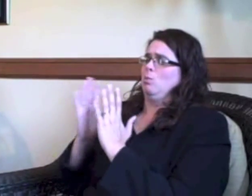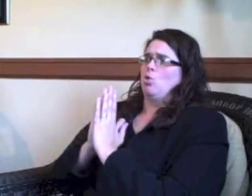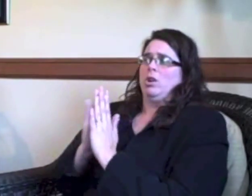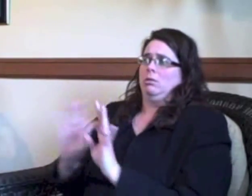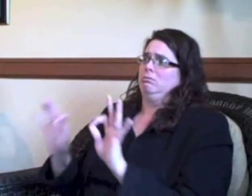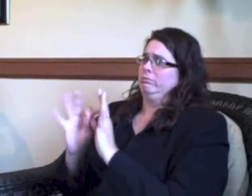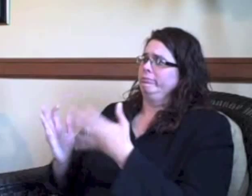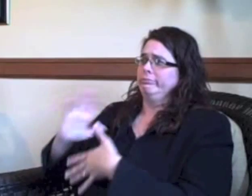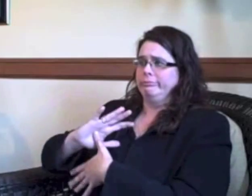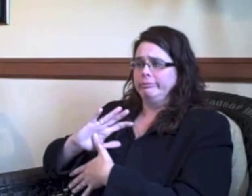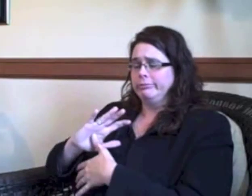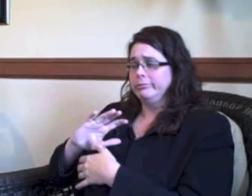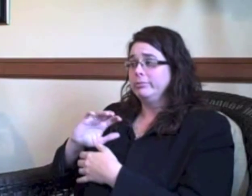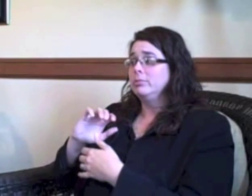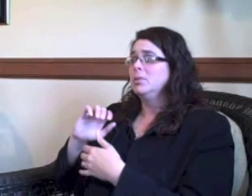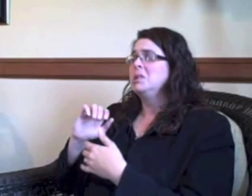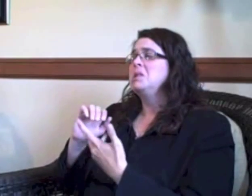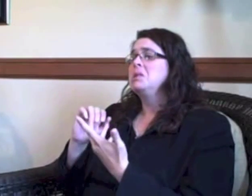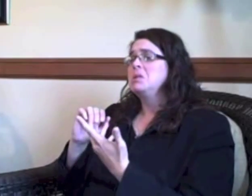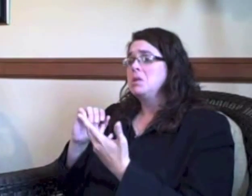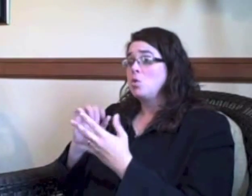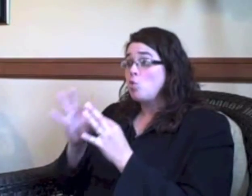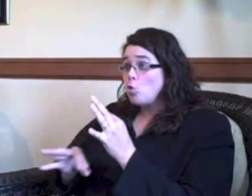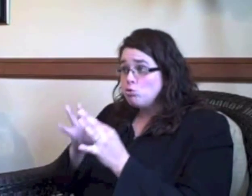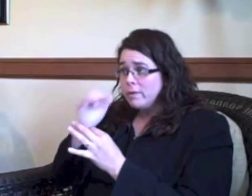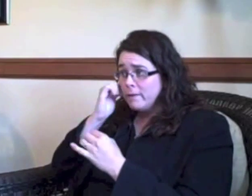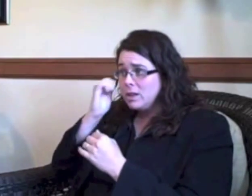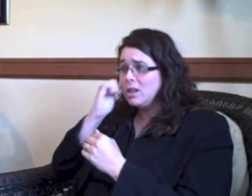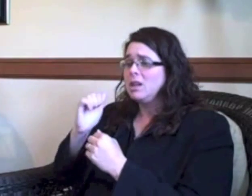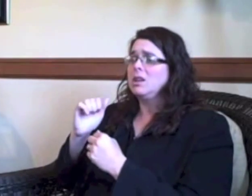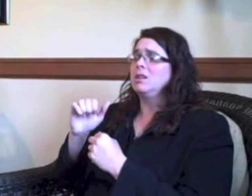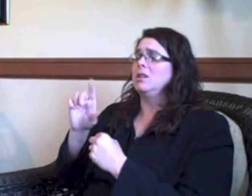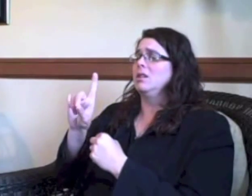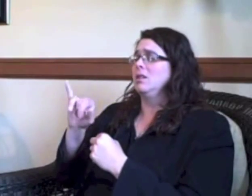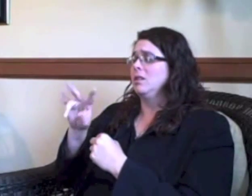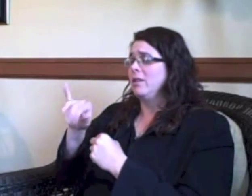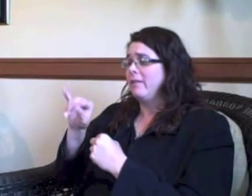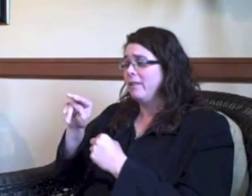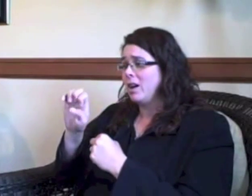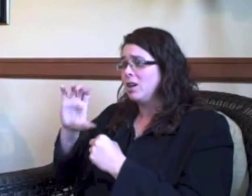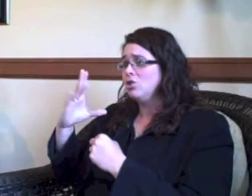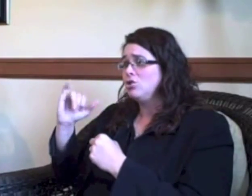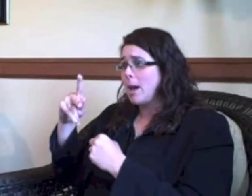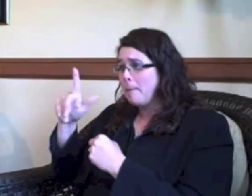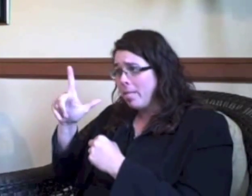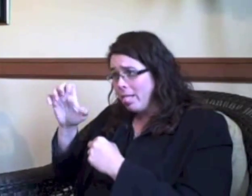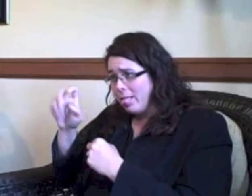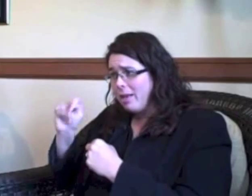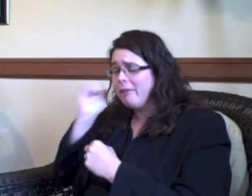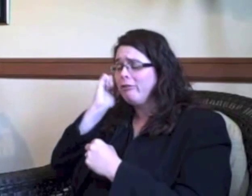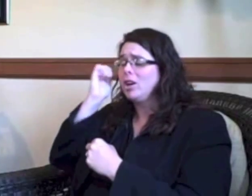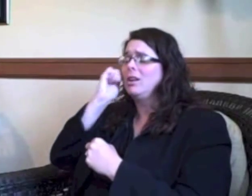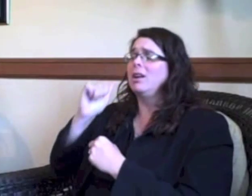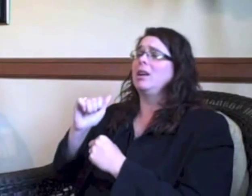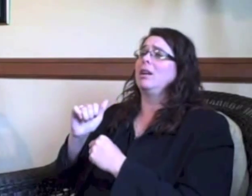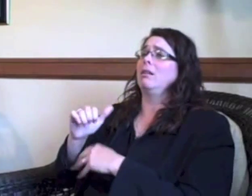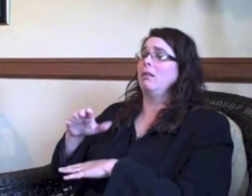first. And that's why prayer is my number one priority. I pray the rosary every day,